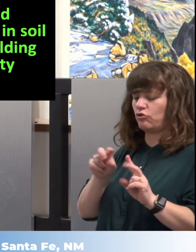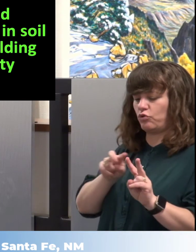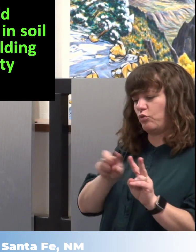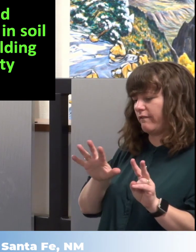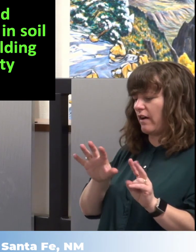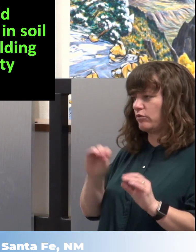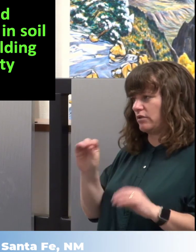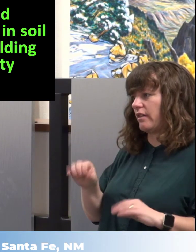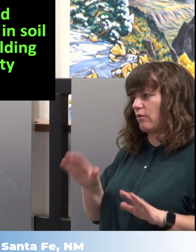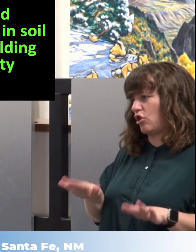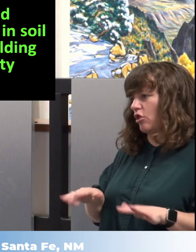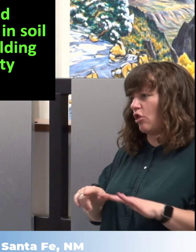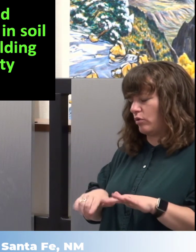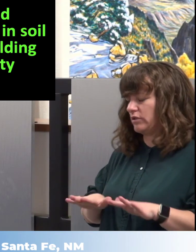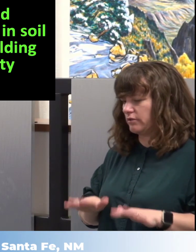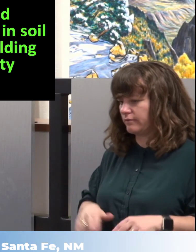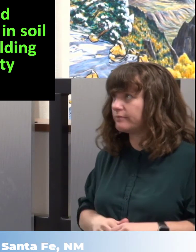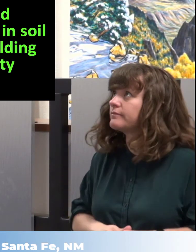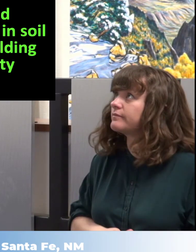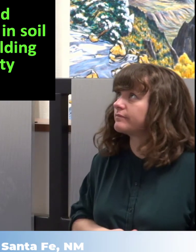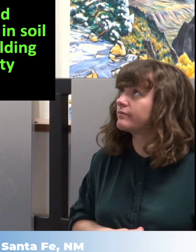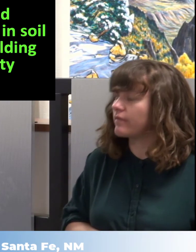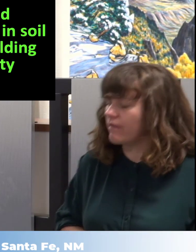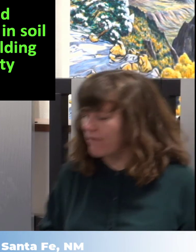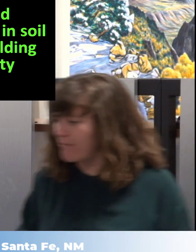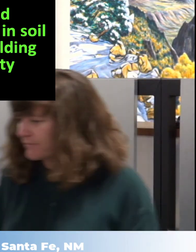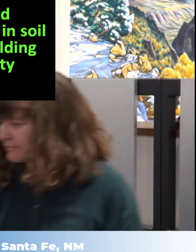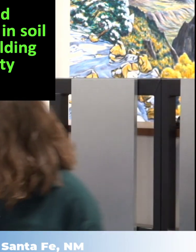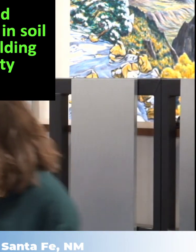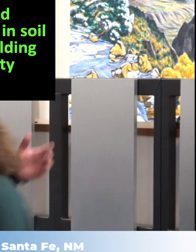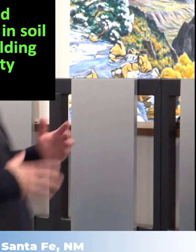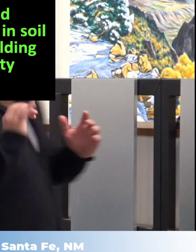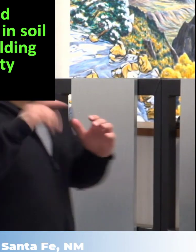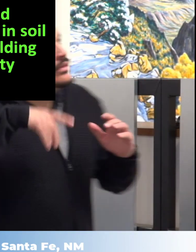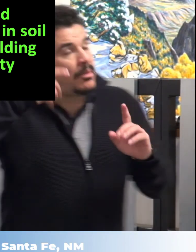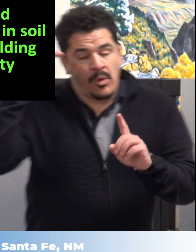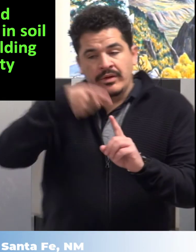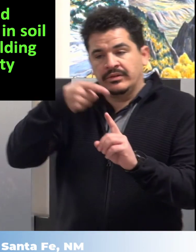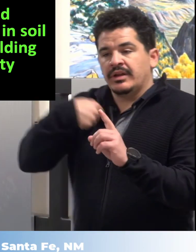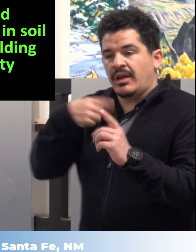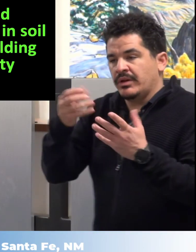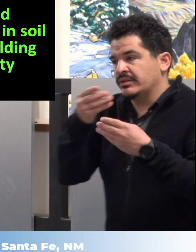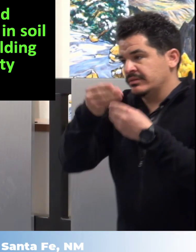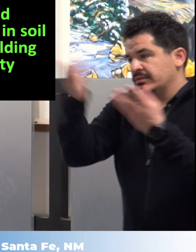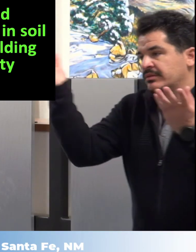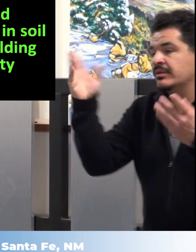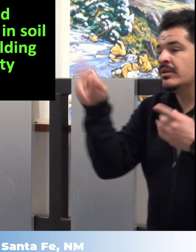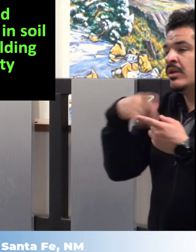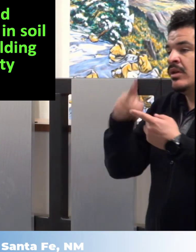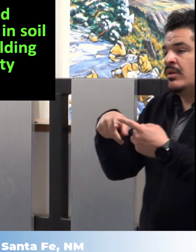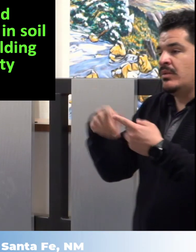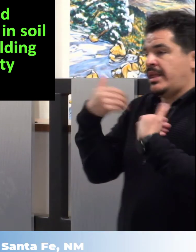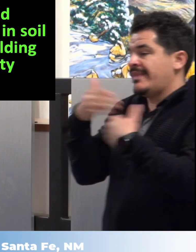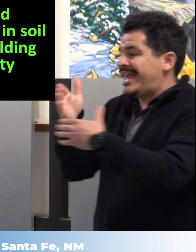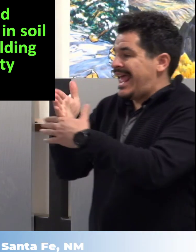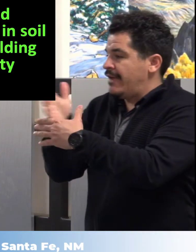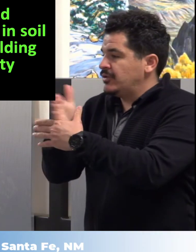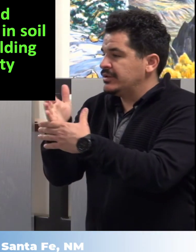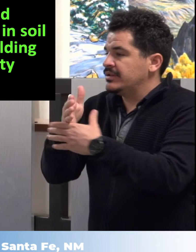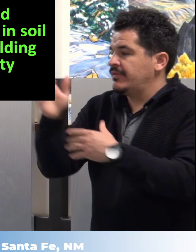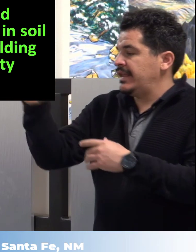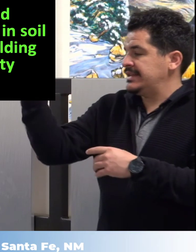And this was the key point that I wanted to make from this. When you took the average of the highest group, the 10 highest ranking soils